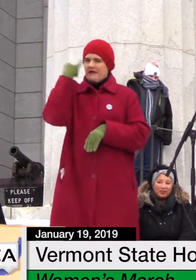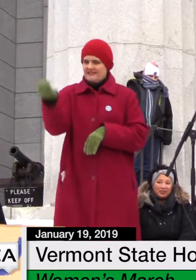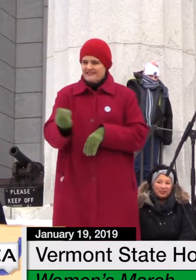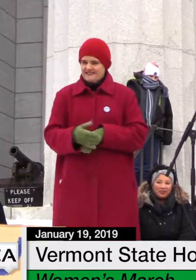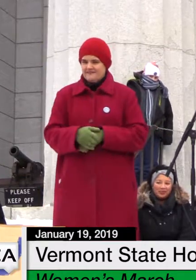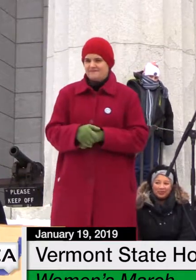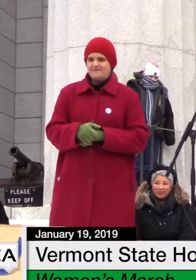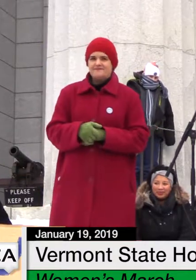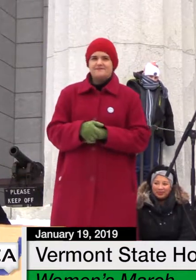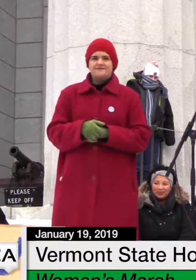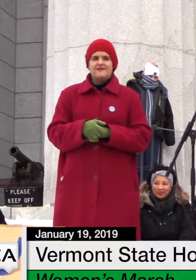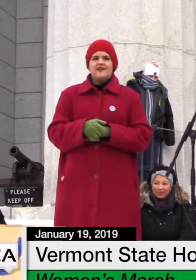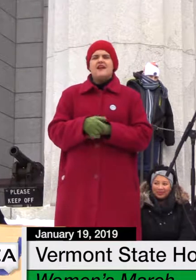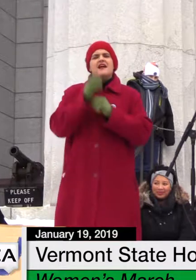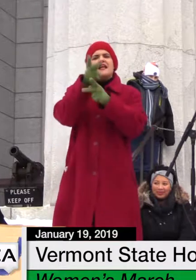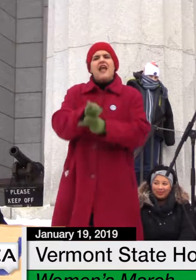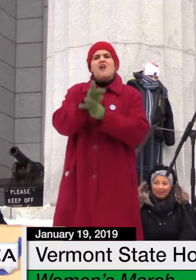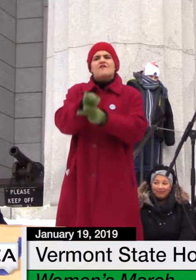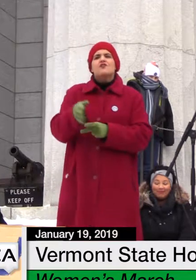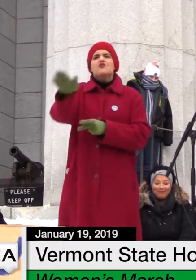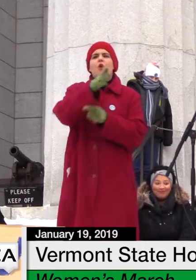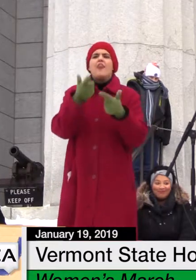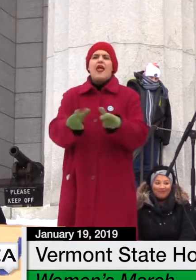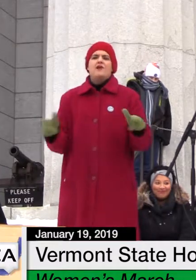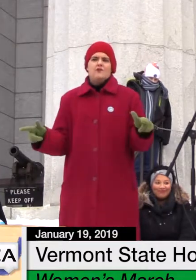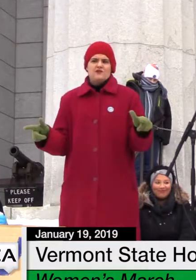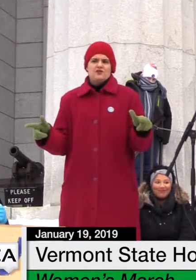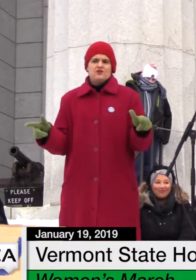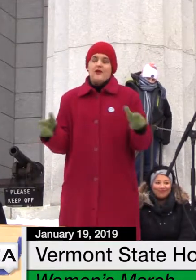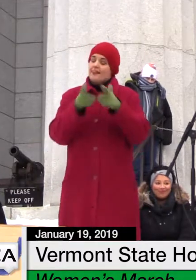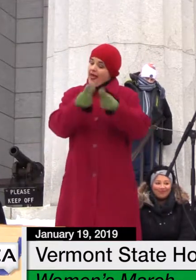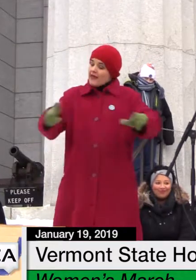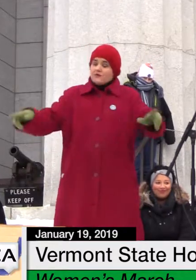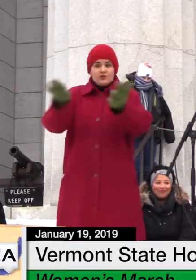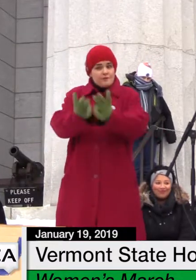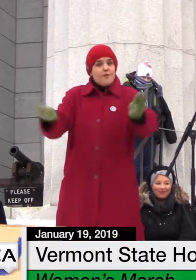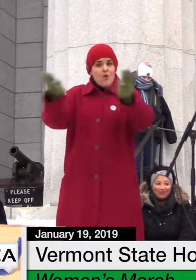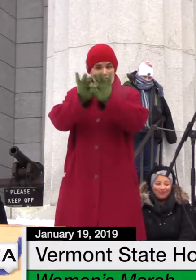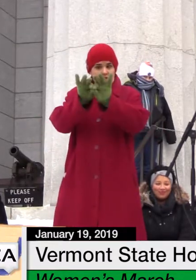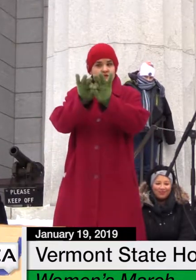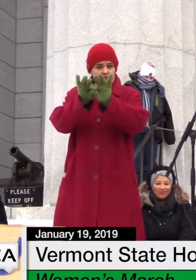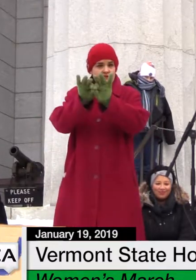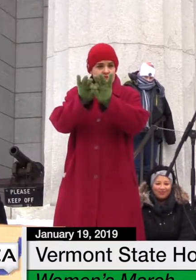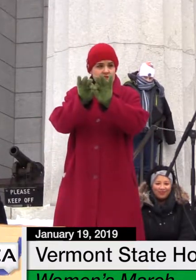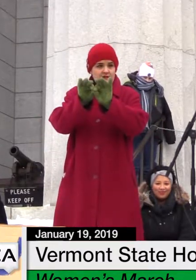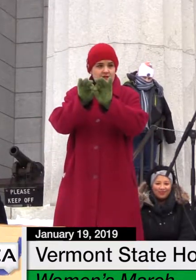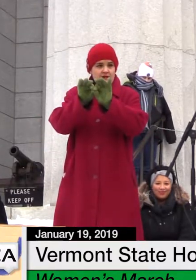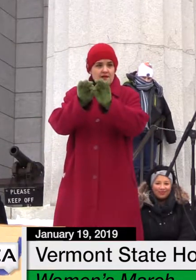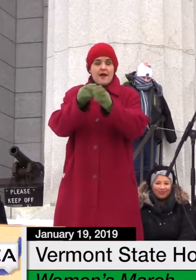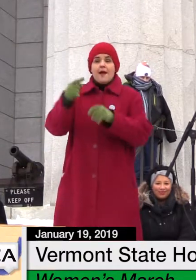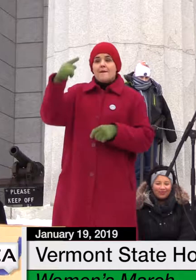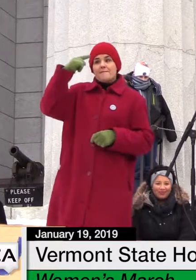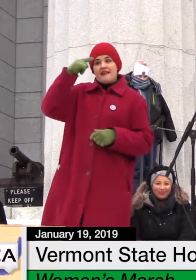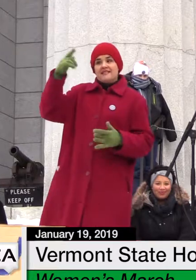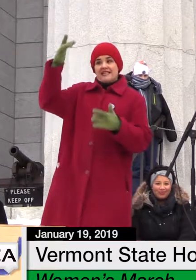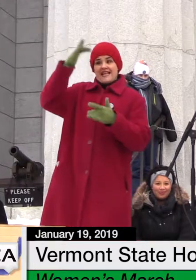Begin by checking your language. Language is powerful. Please don't use mental illness to describe your character